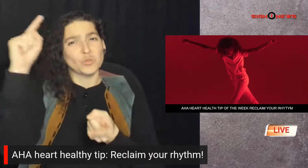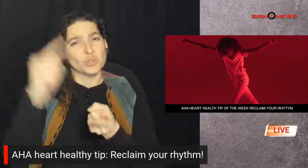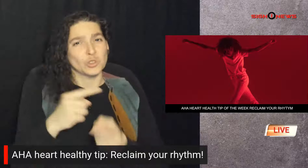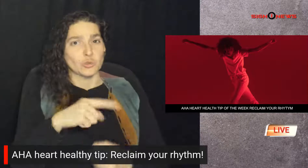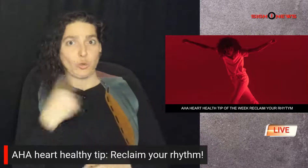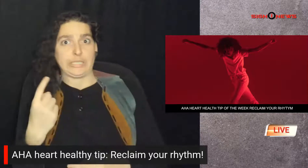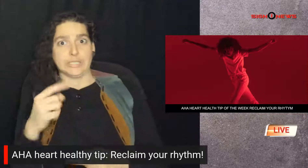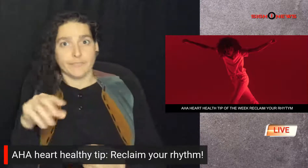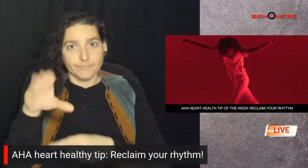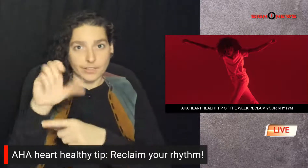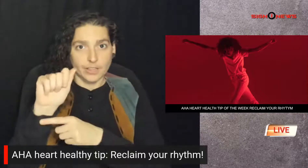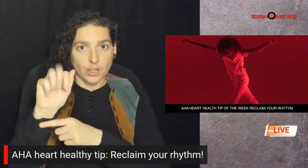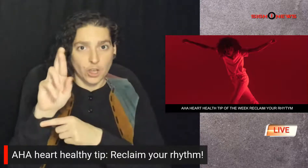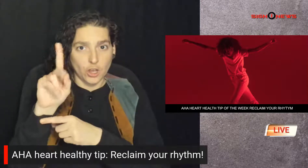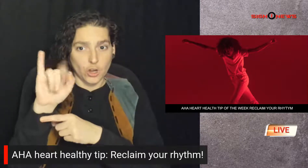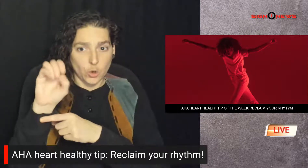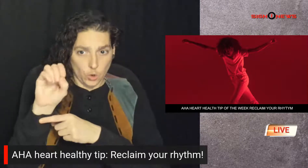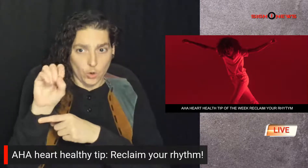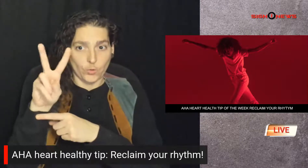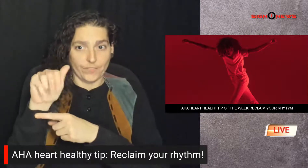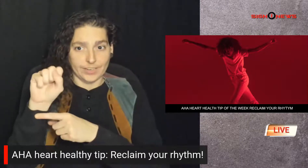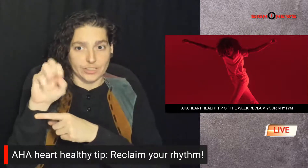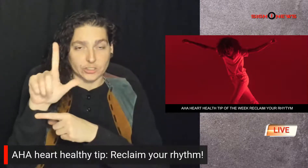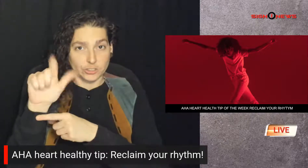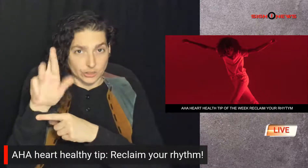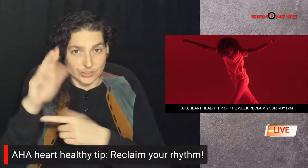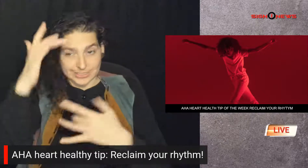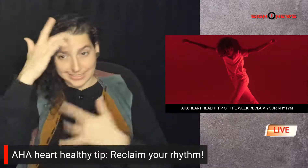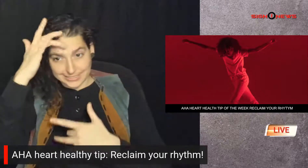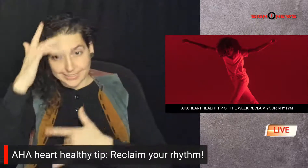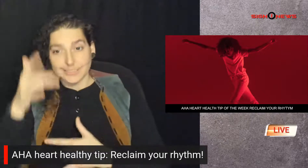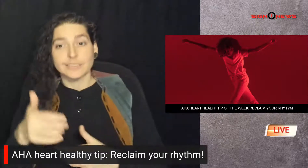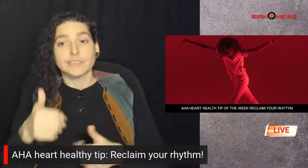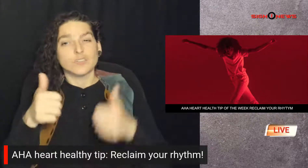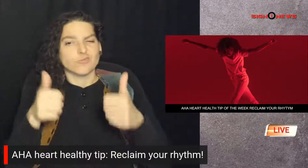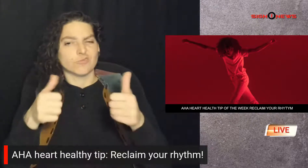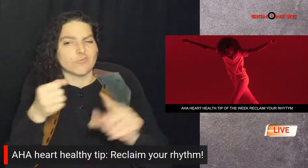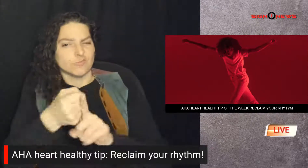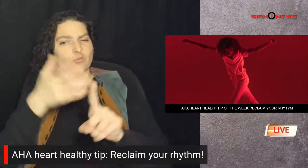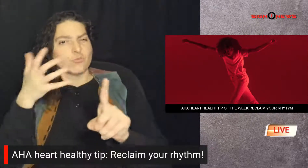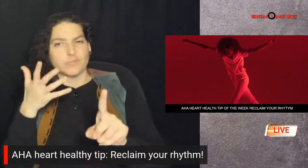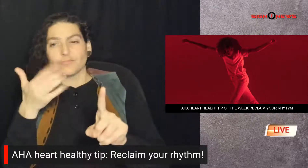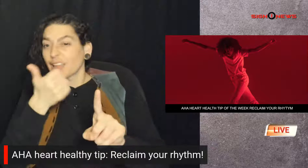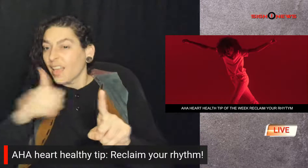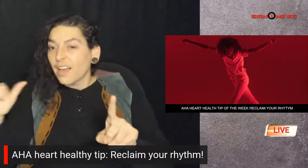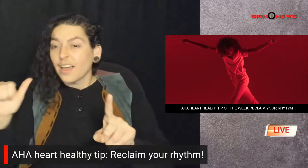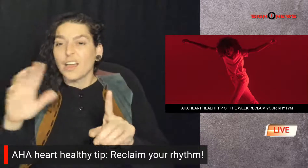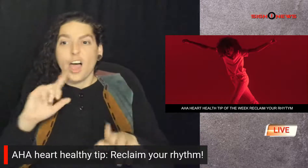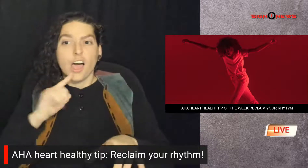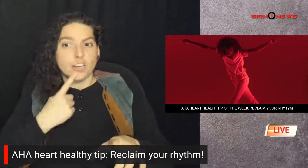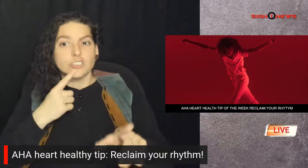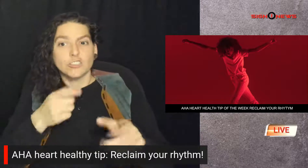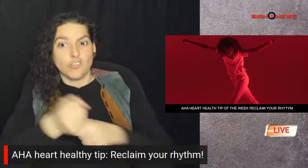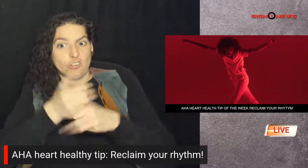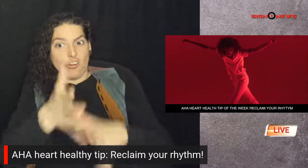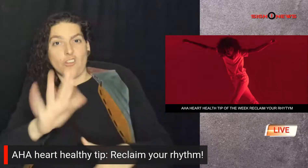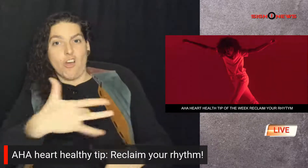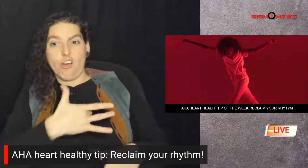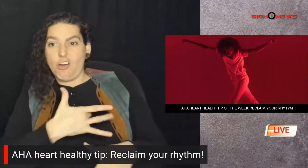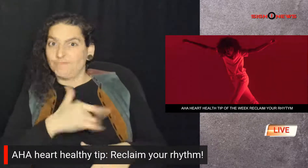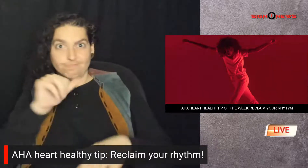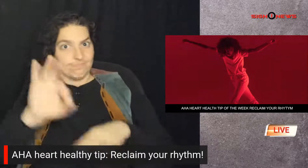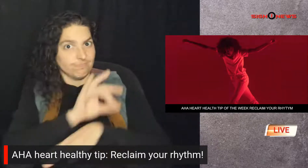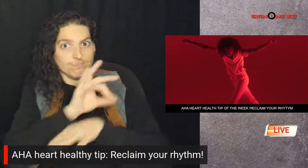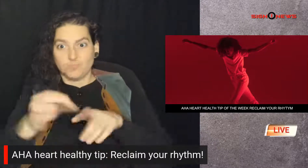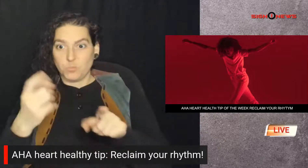to take charge of their health to reduce the risk of cardiovascular disease, which is described as